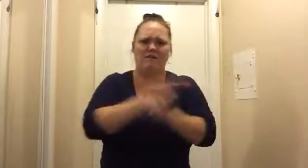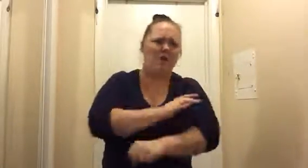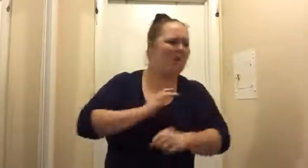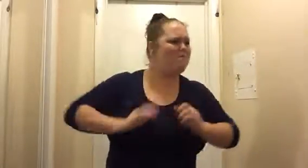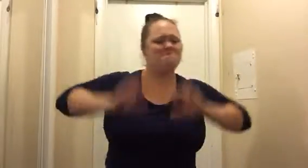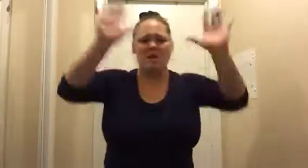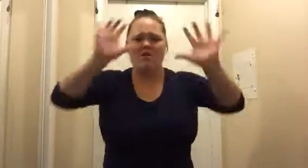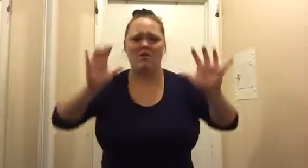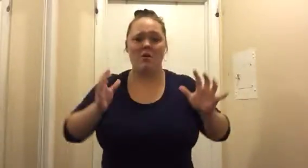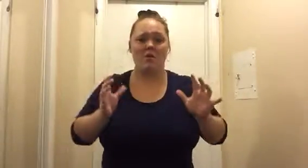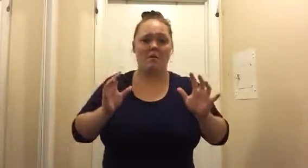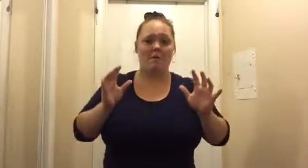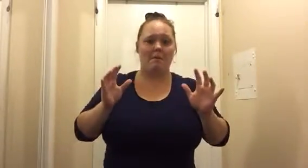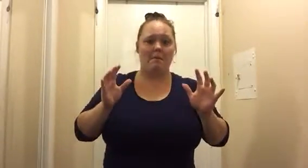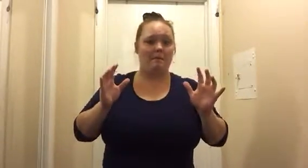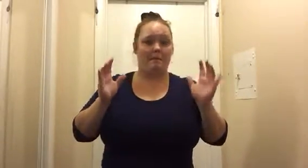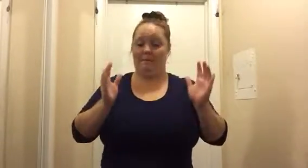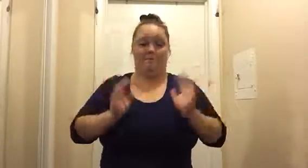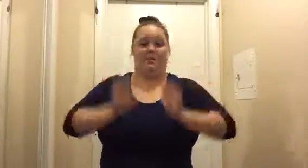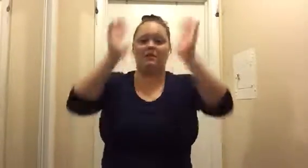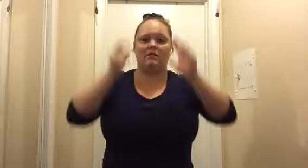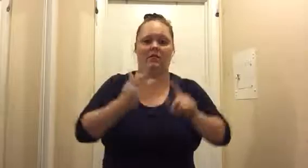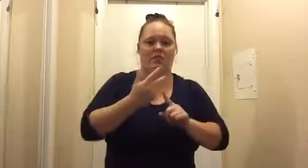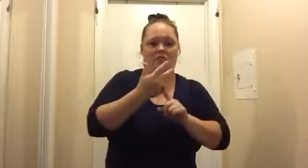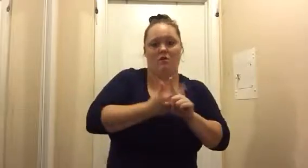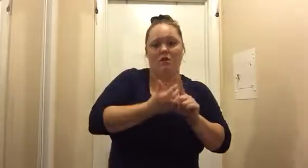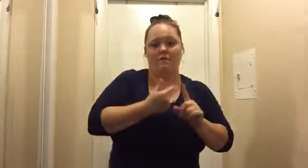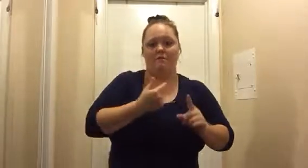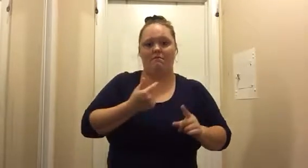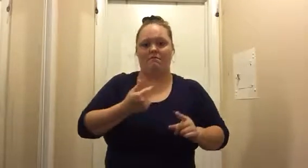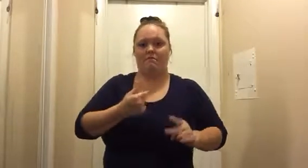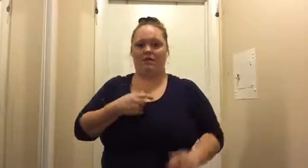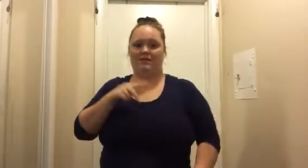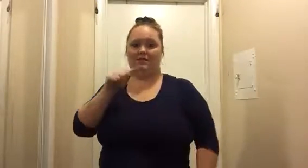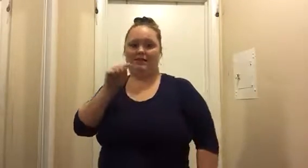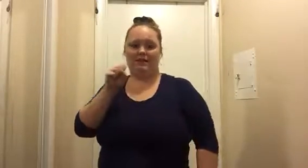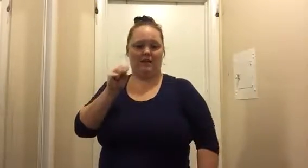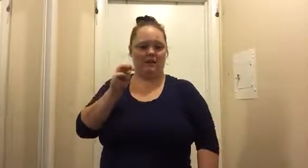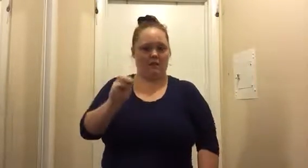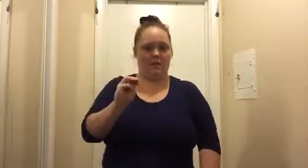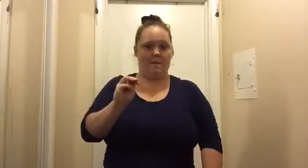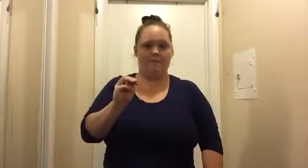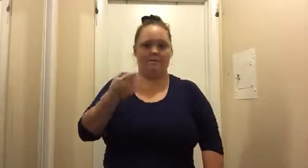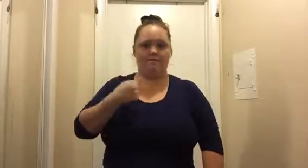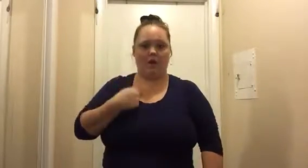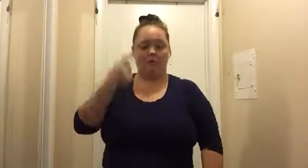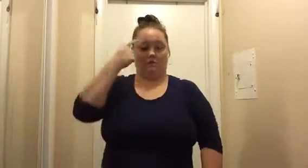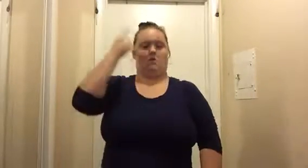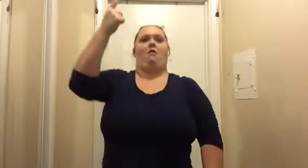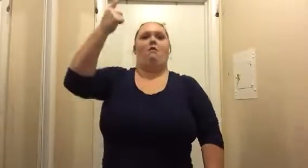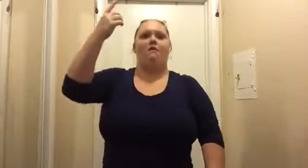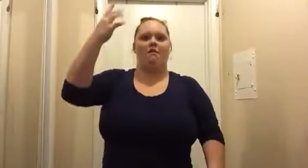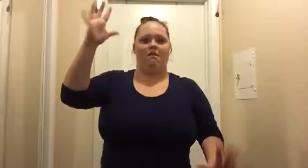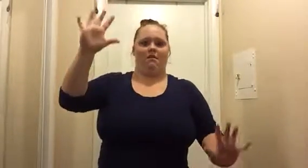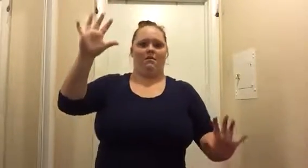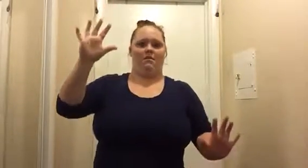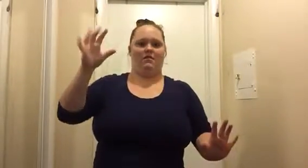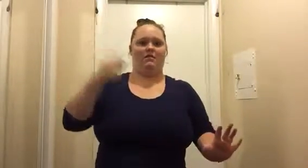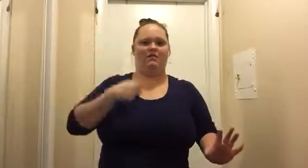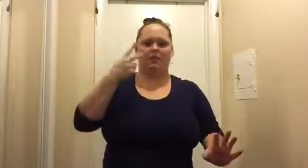3 months into TSM, I had my true aha moment. There was this billboard, I hate this billboard, near